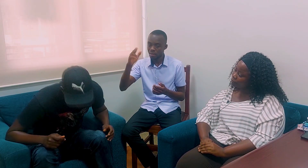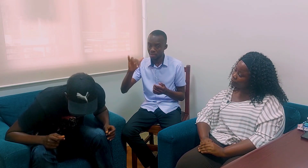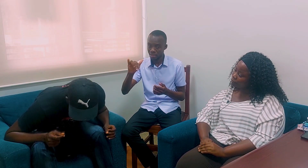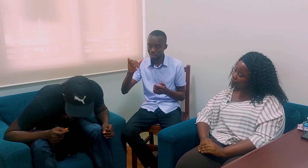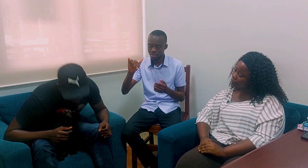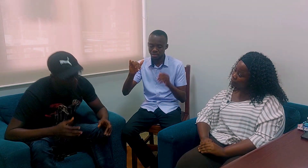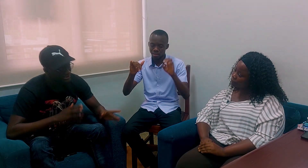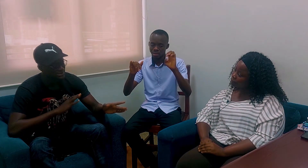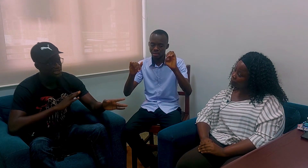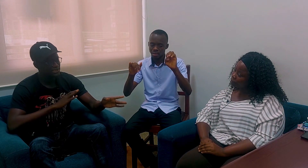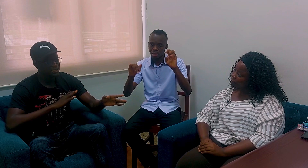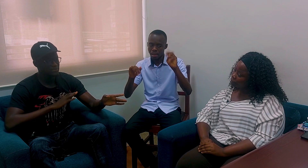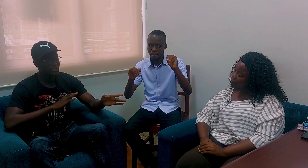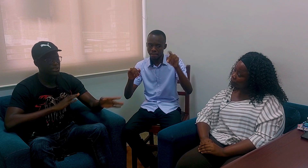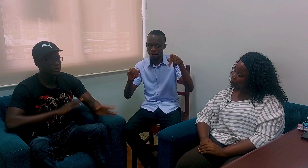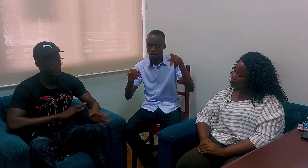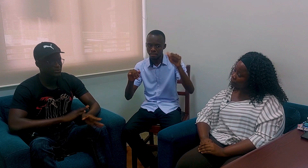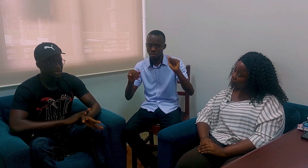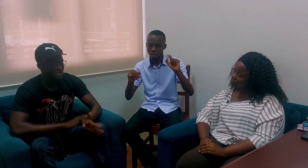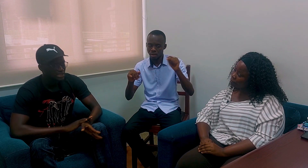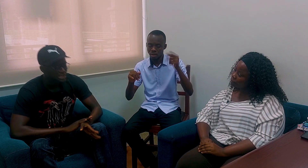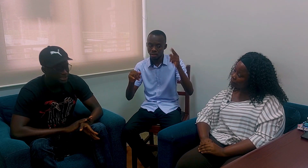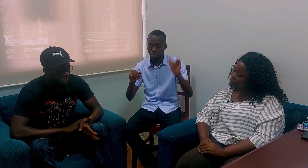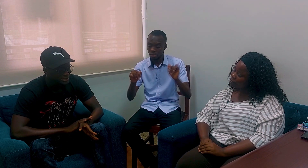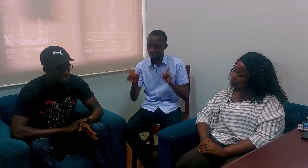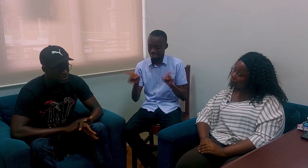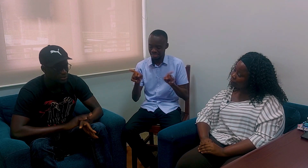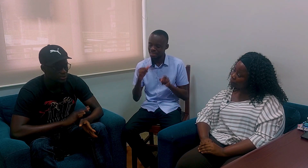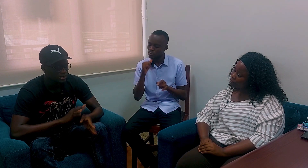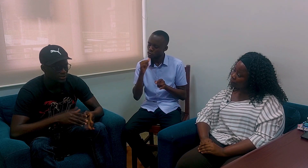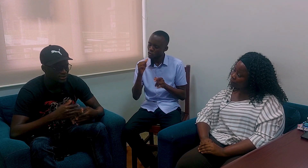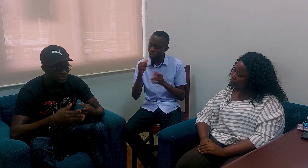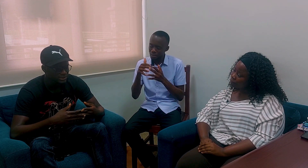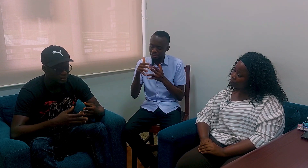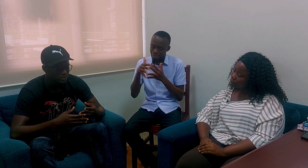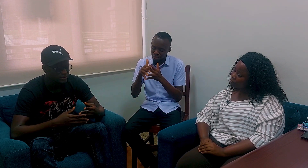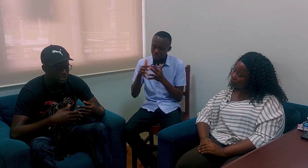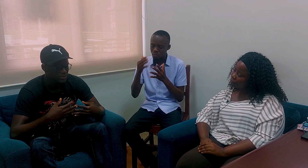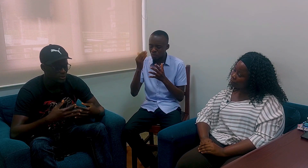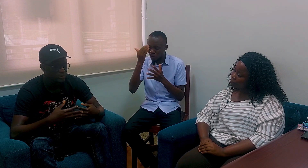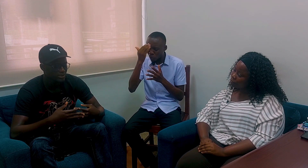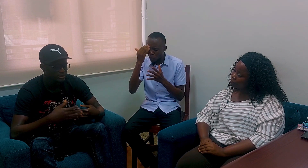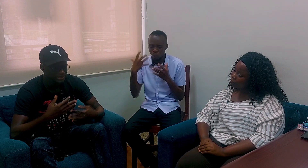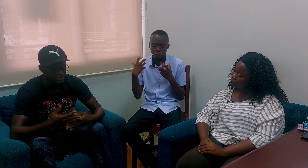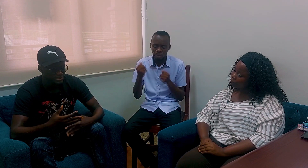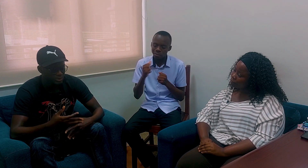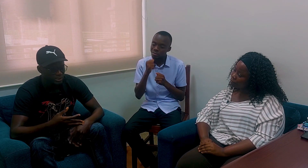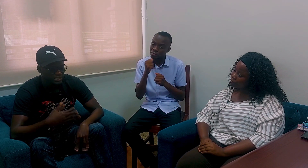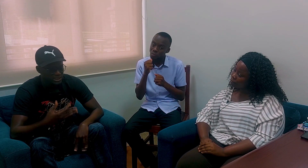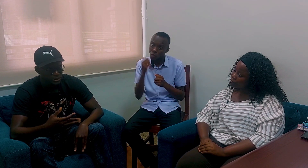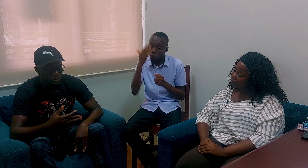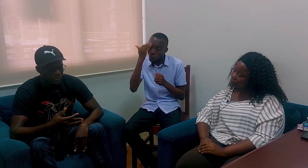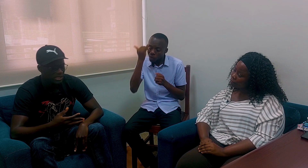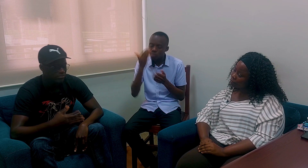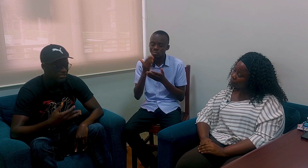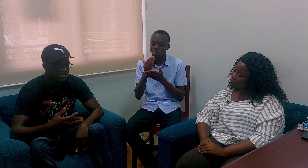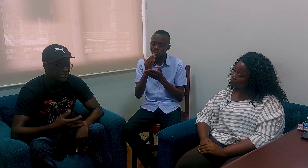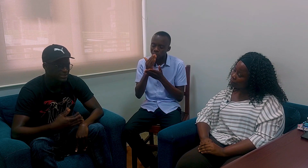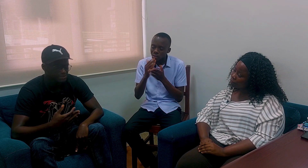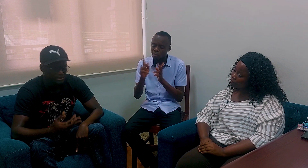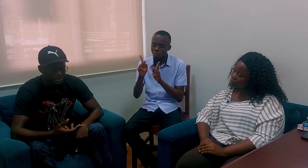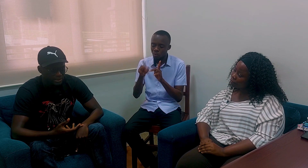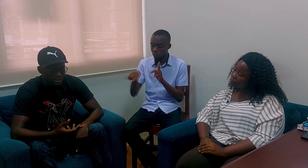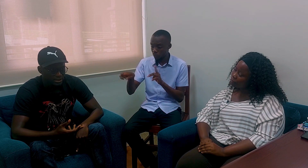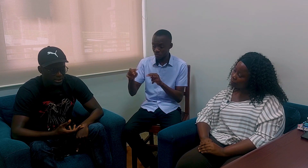in the idea, and what she's saying is actually very new to me. That people people with conditions, people who are diagnosed, don't really